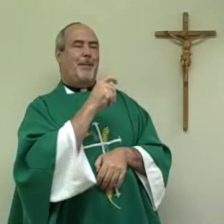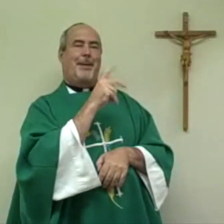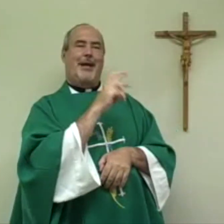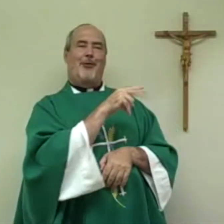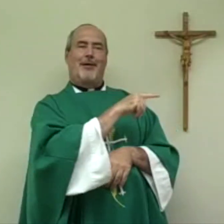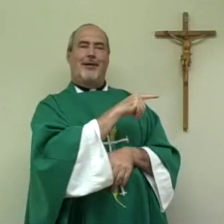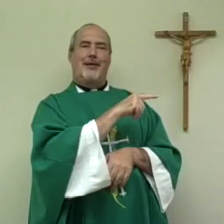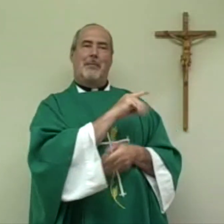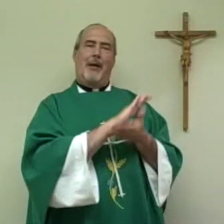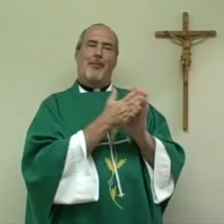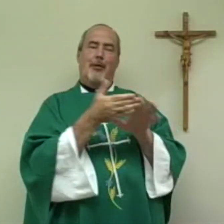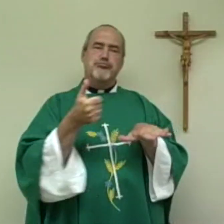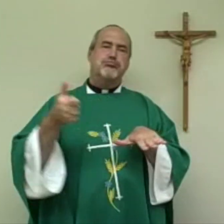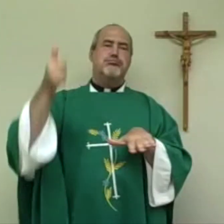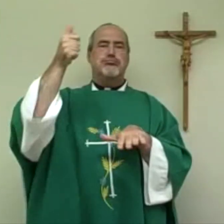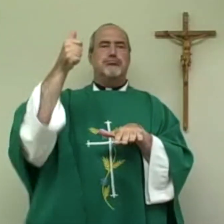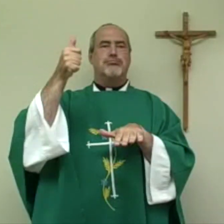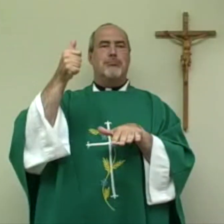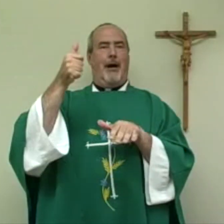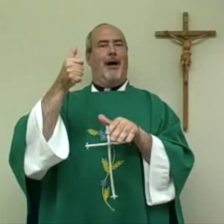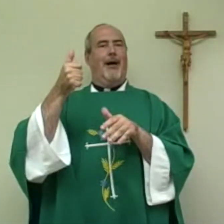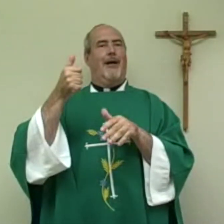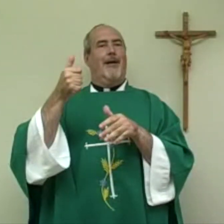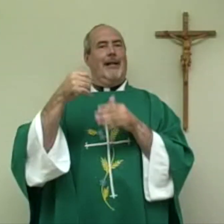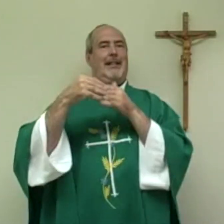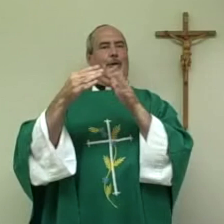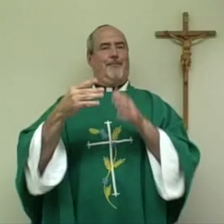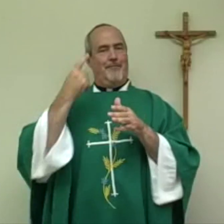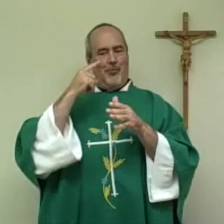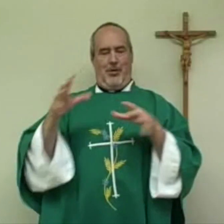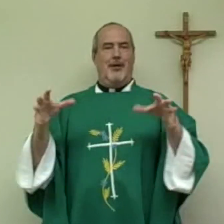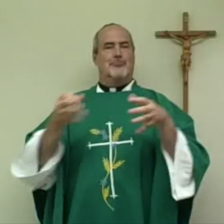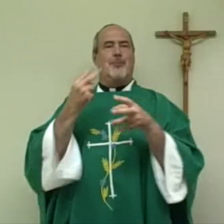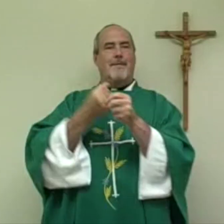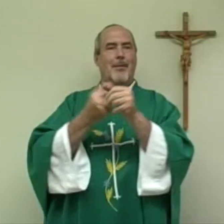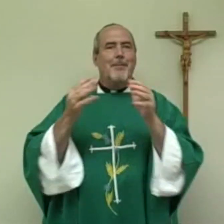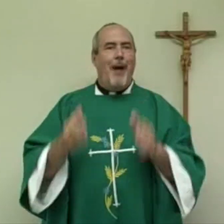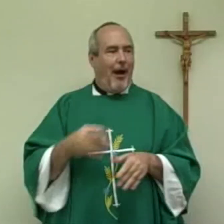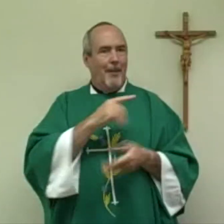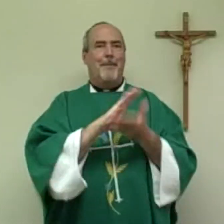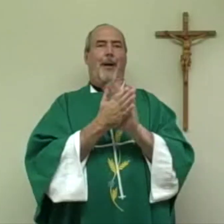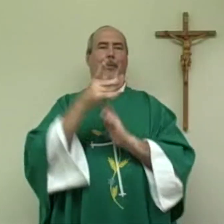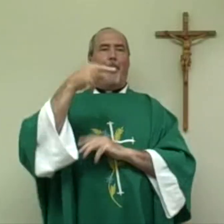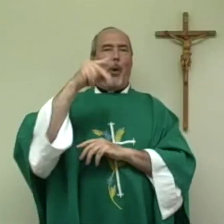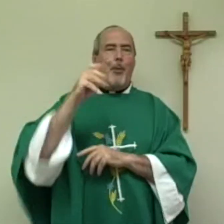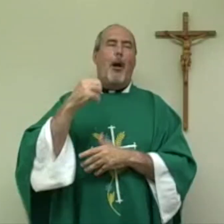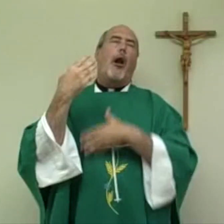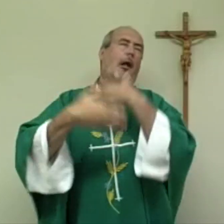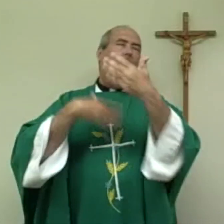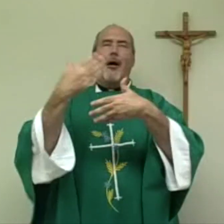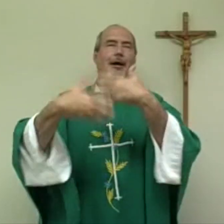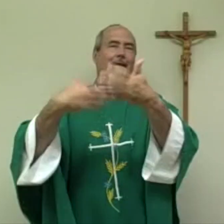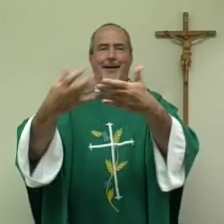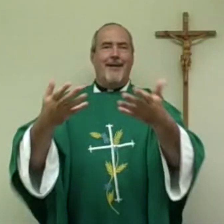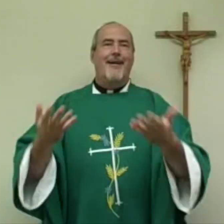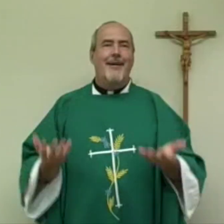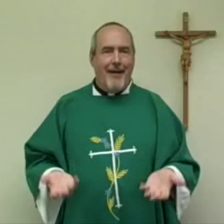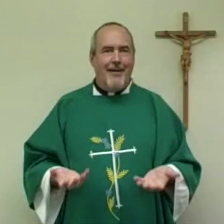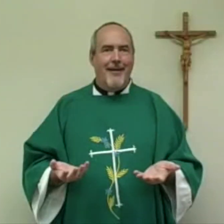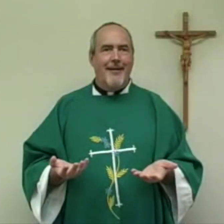Jesus picked Peter to become the leader for all of the apostles. And he became the Pope, and on and on